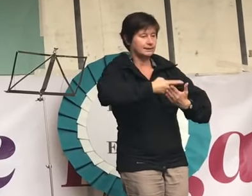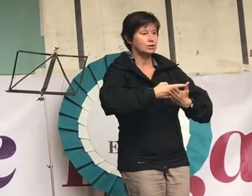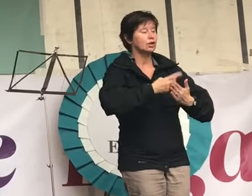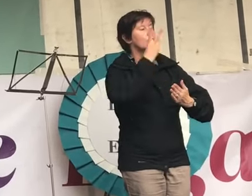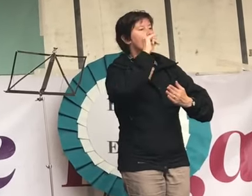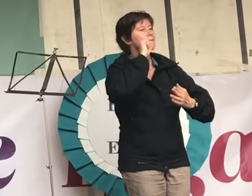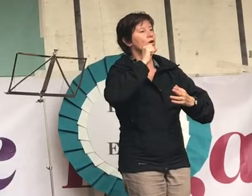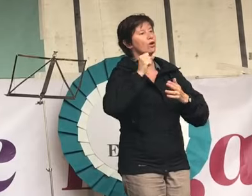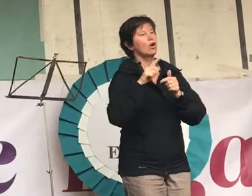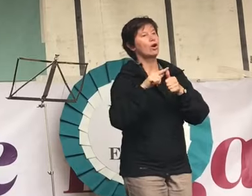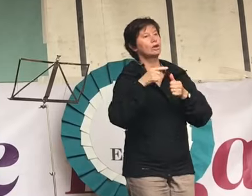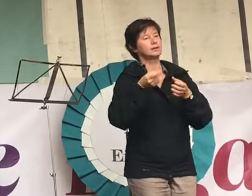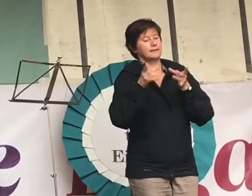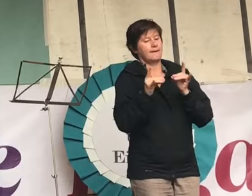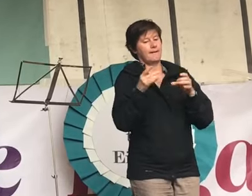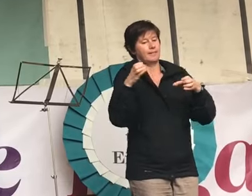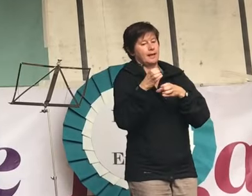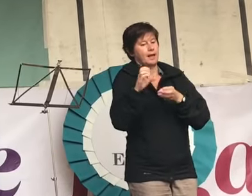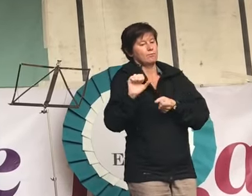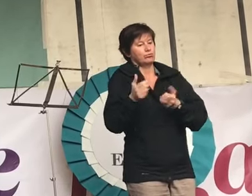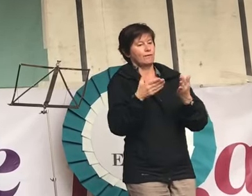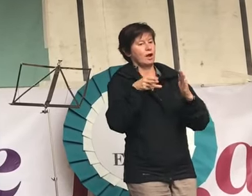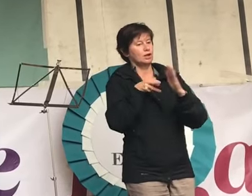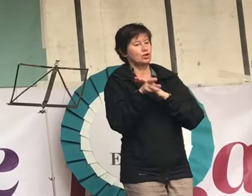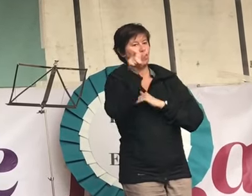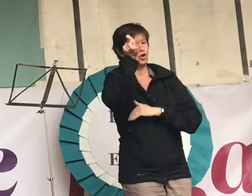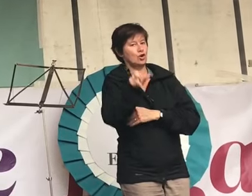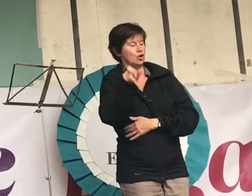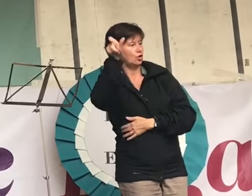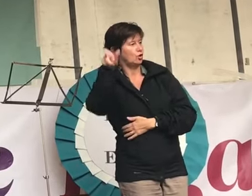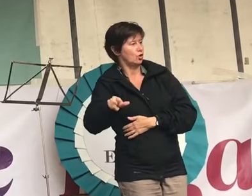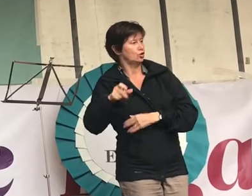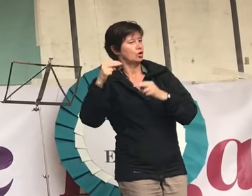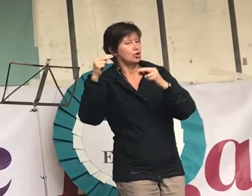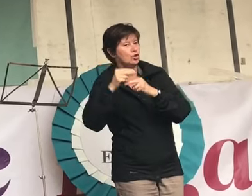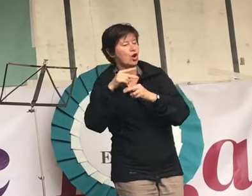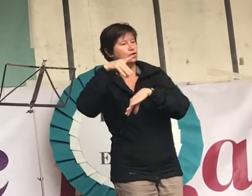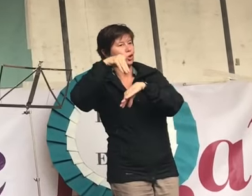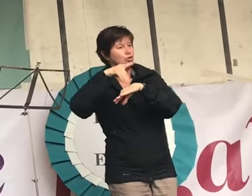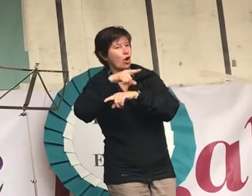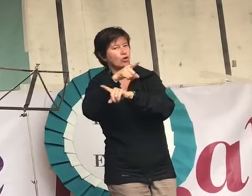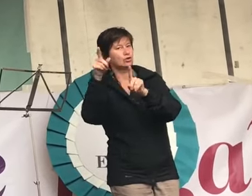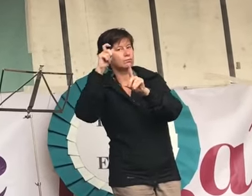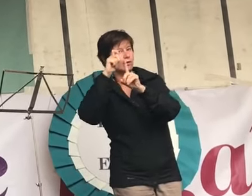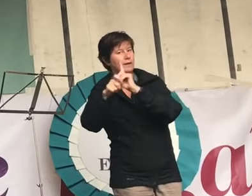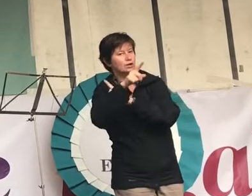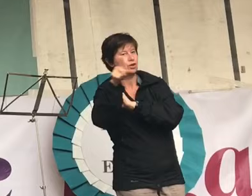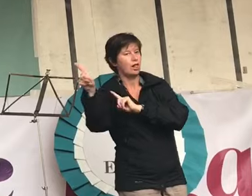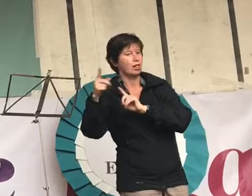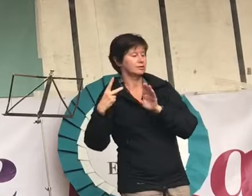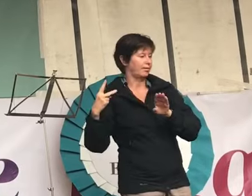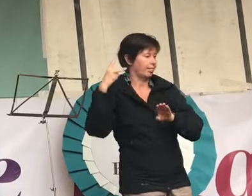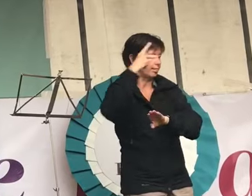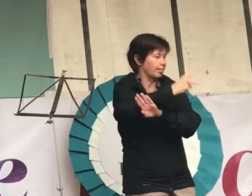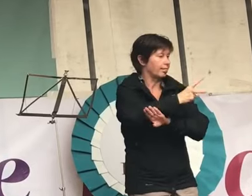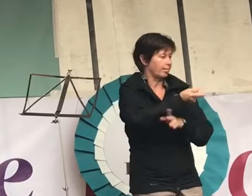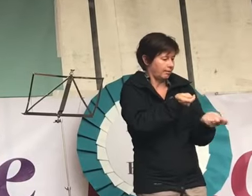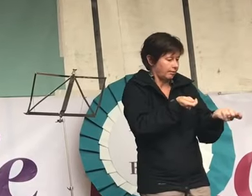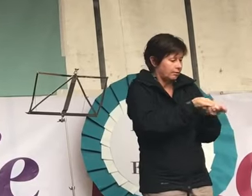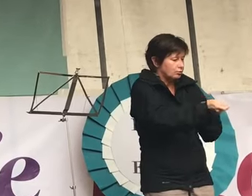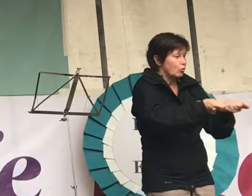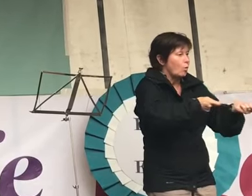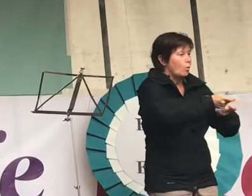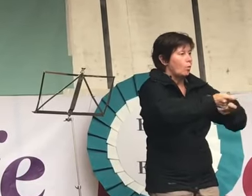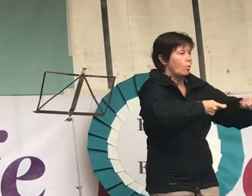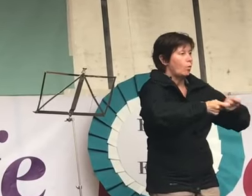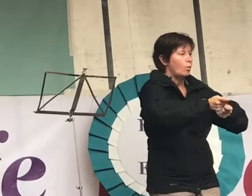on behalf of the state is a violation of women's fundamental human rights in pregnancy and childbirth.